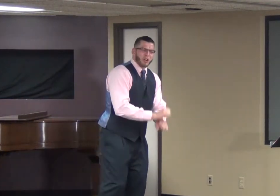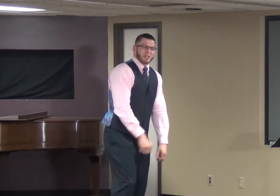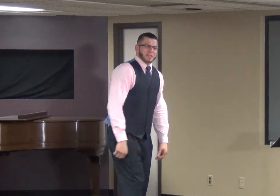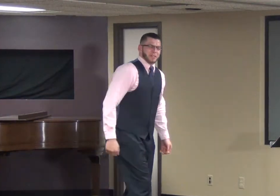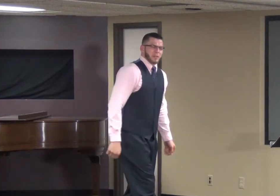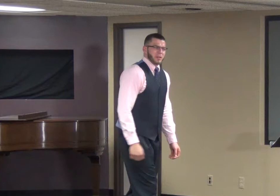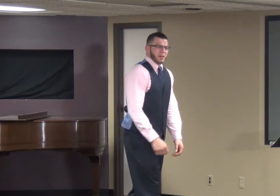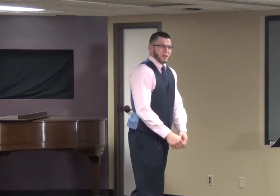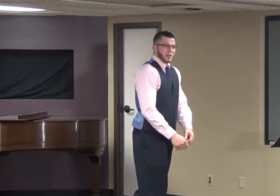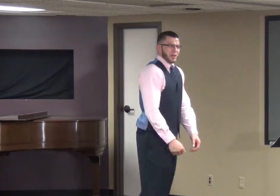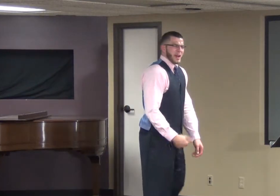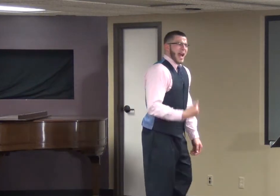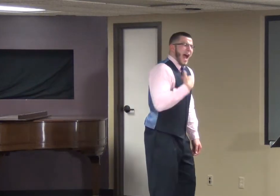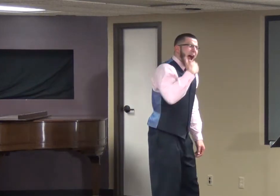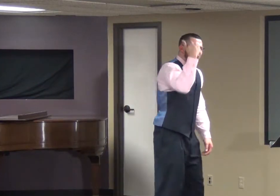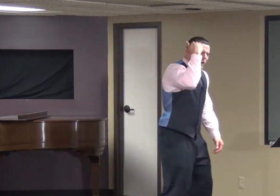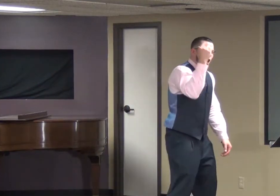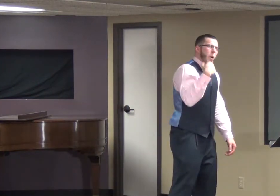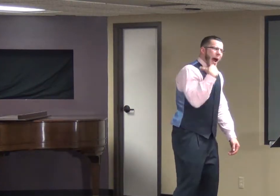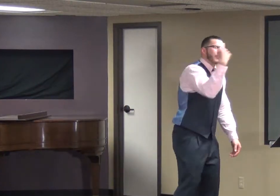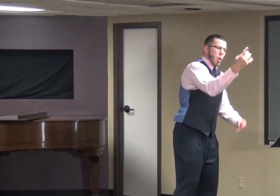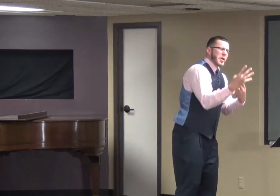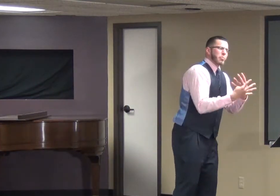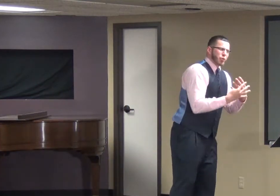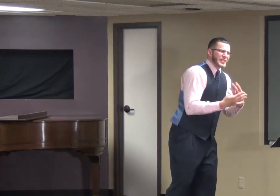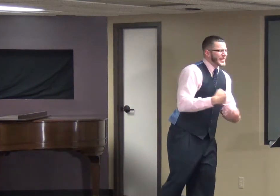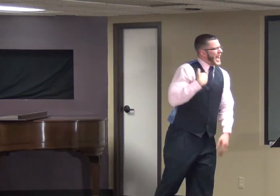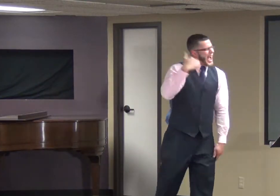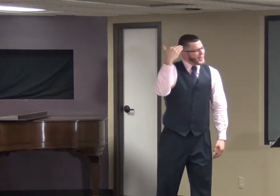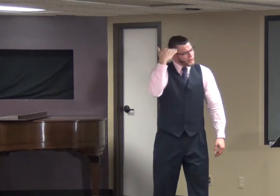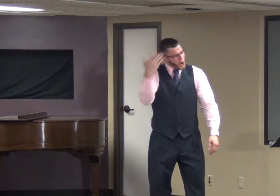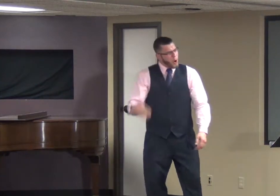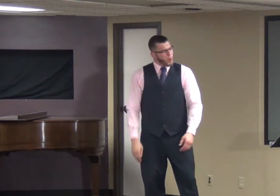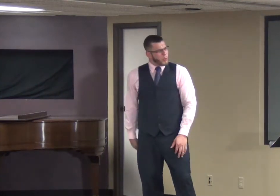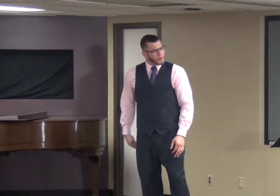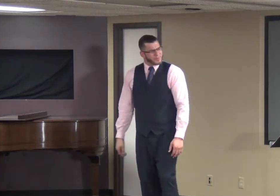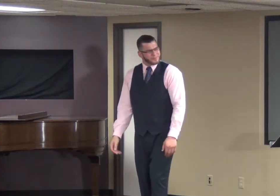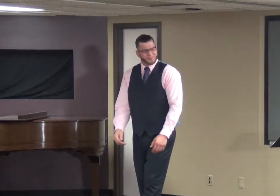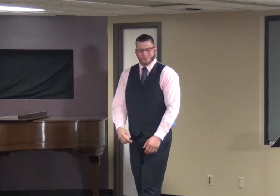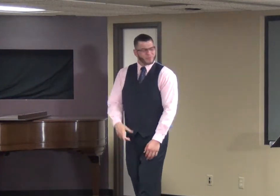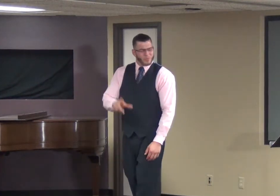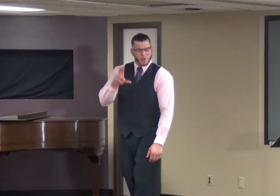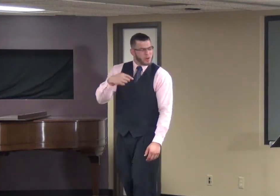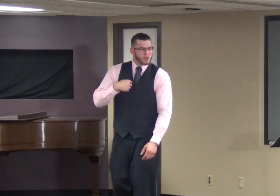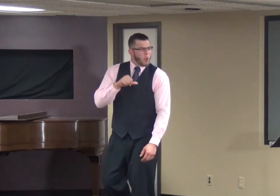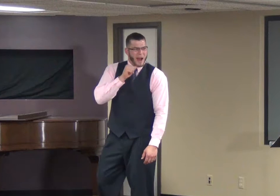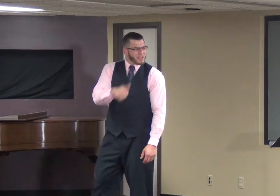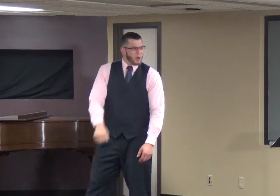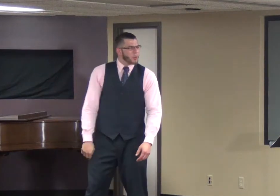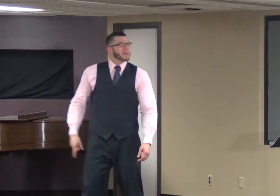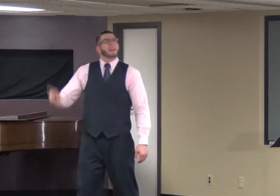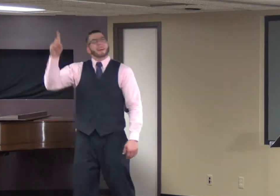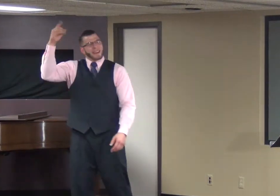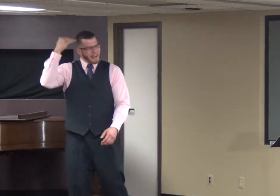works. I know I'm going to prison. I know. No, I don't. He